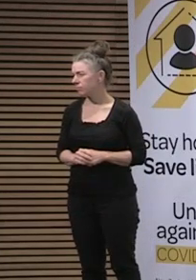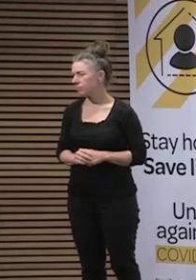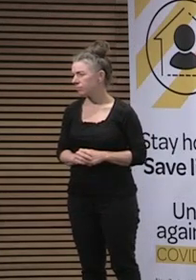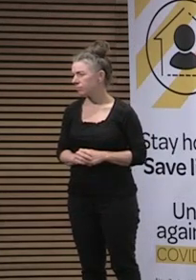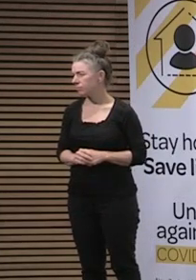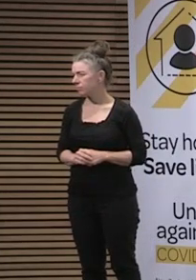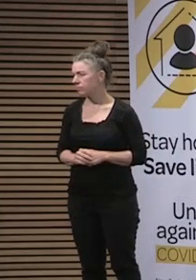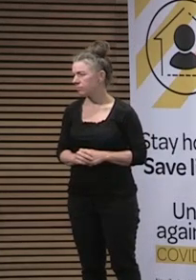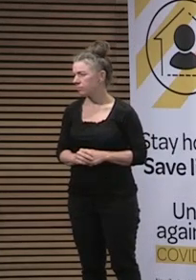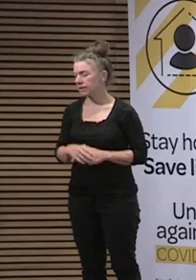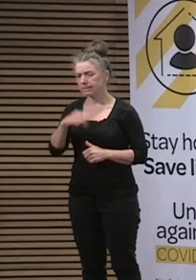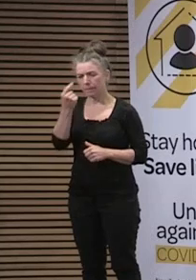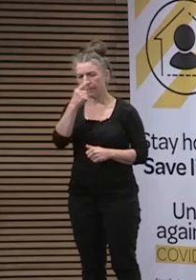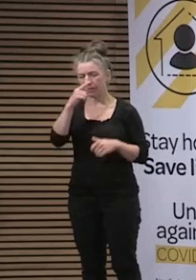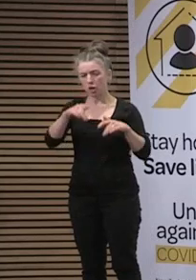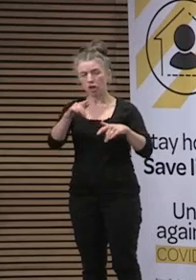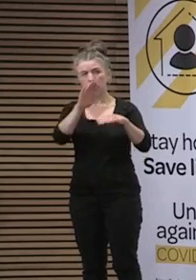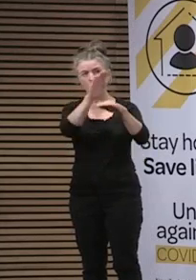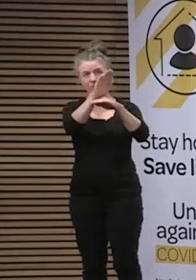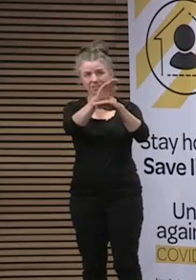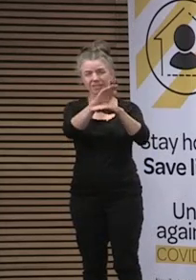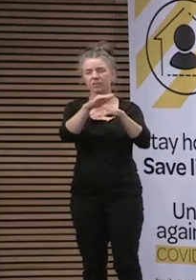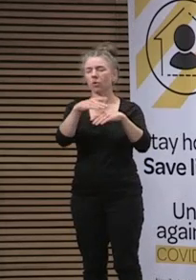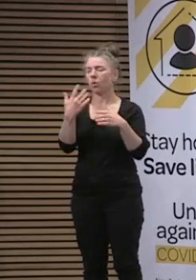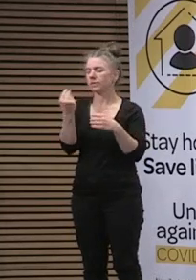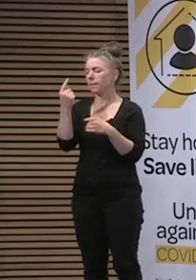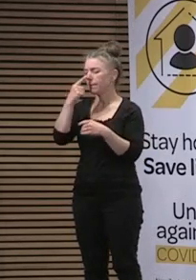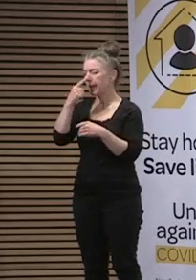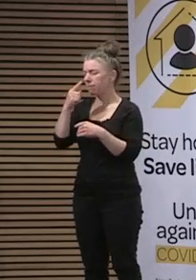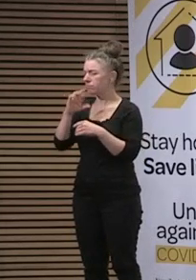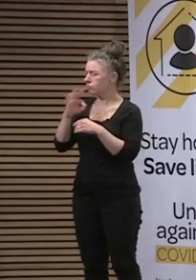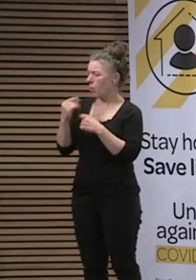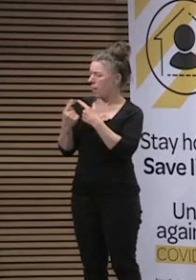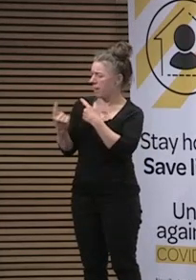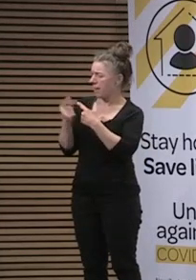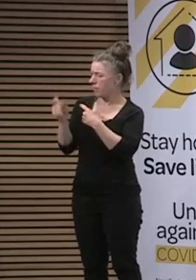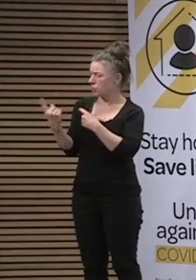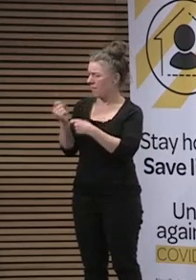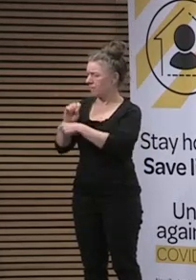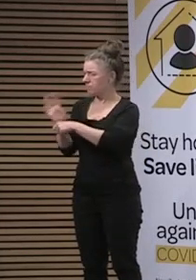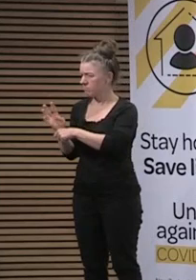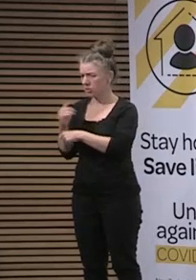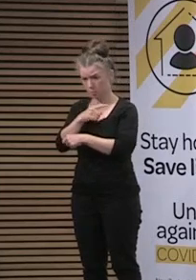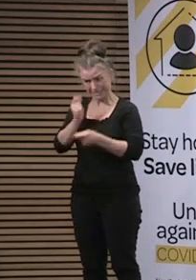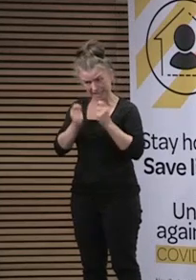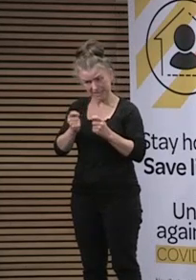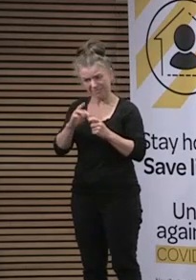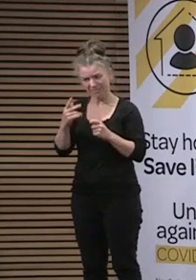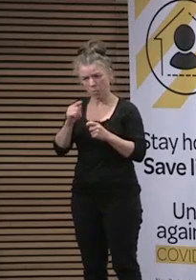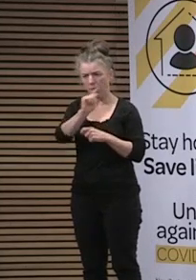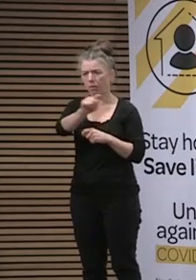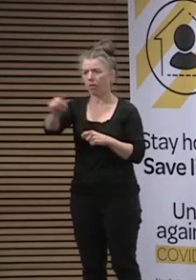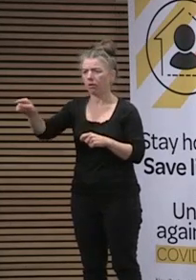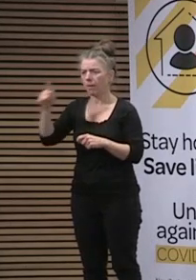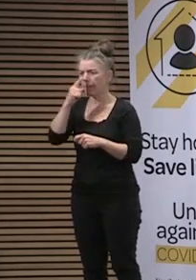of overseas travel or a link to a confirmed case? So, you know, how much are we testing for community transmission? So I can't give